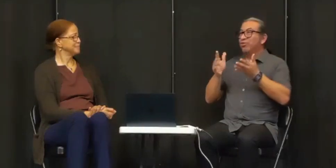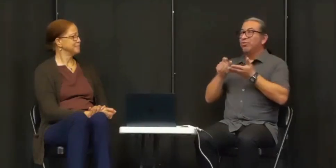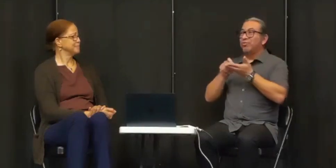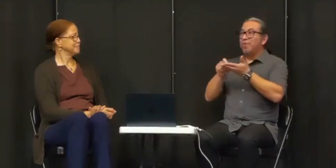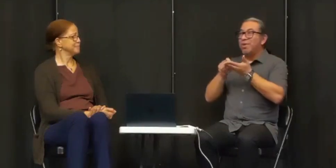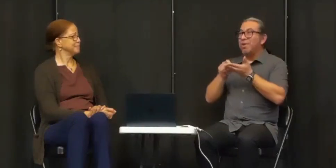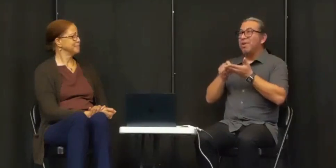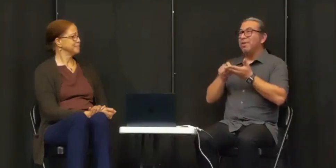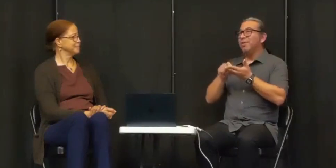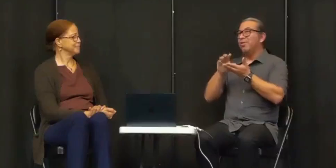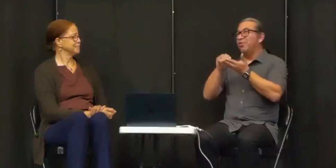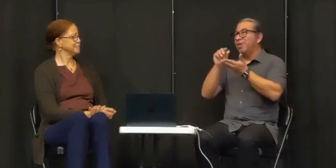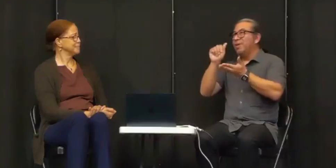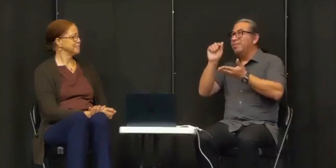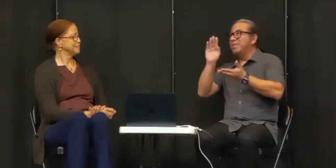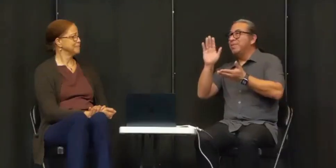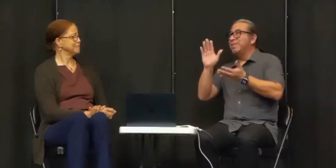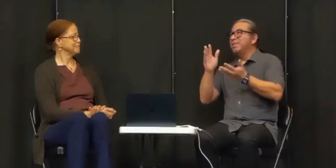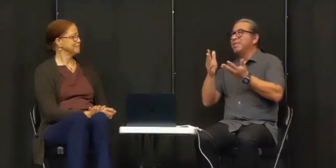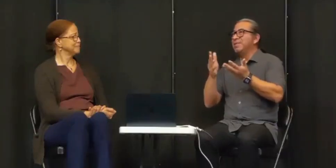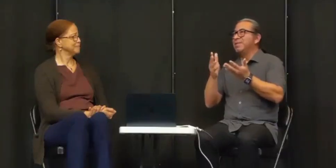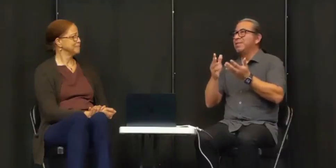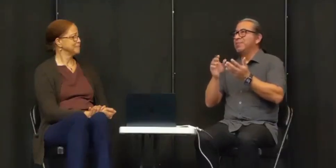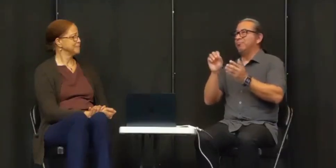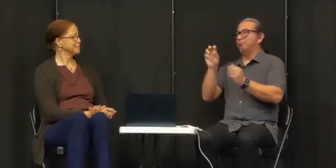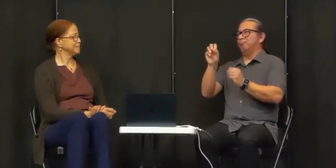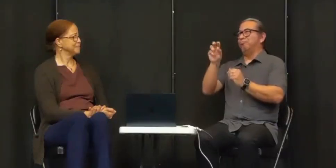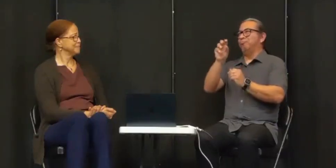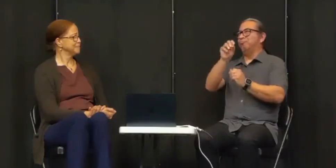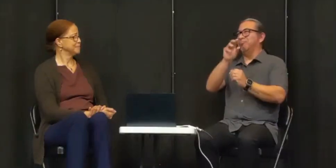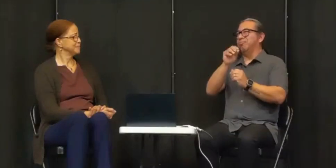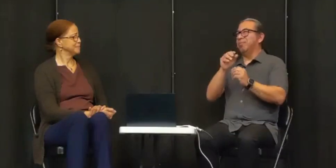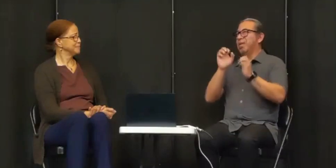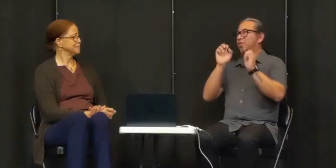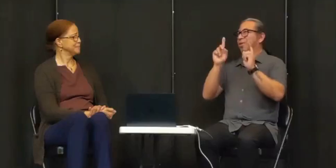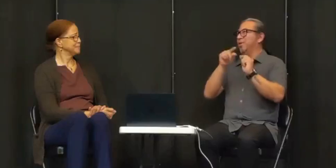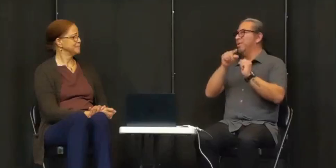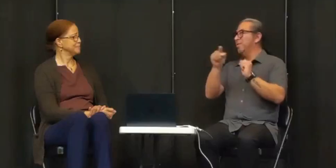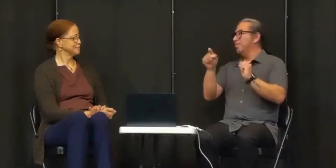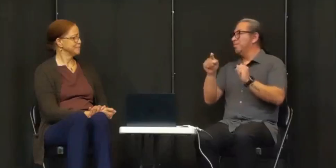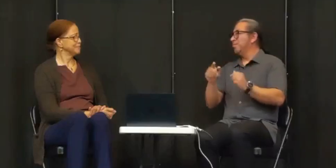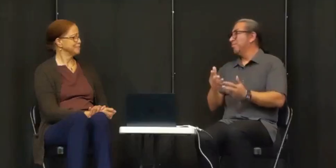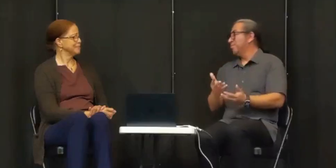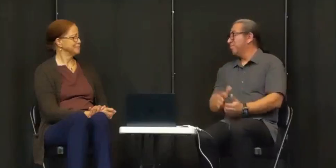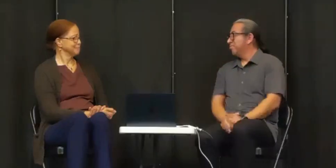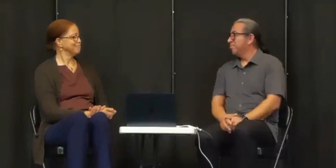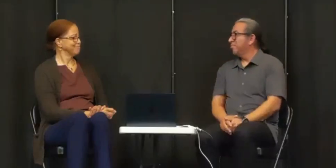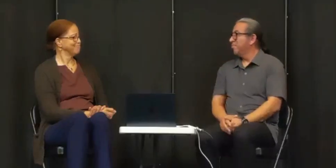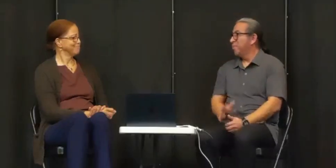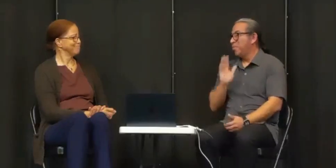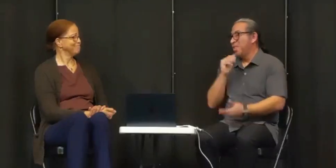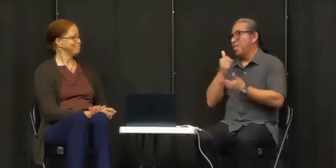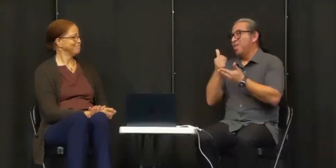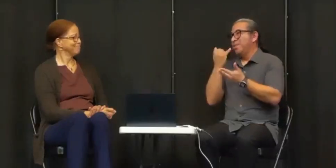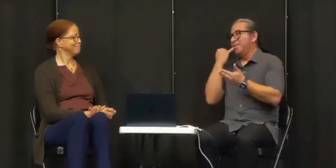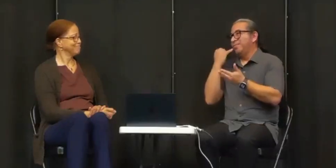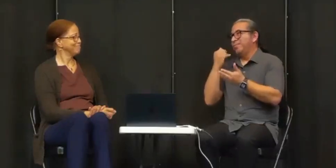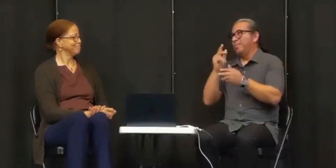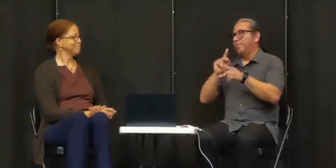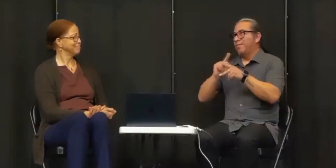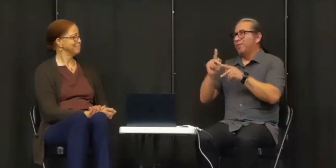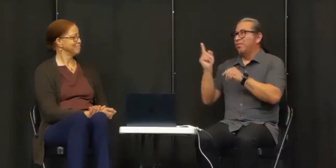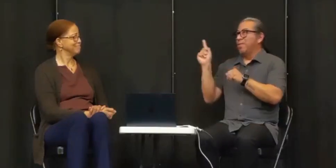sometimes gestures, writing, learning the alphabet, educating as we go.